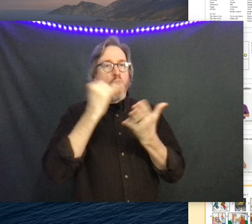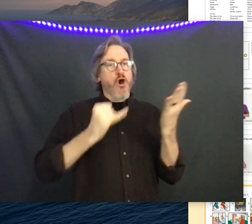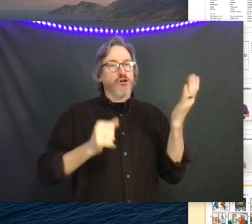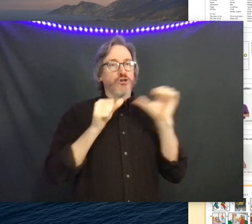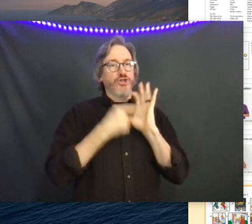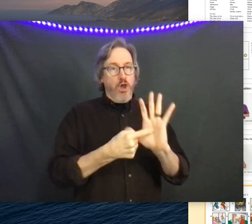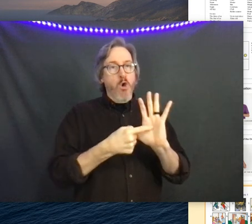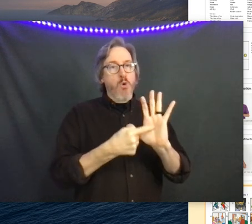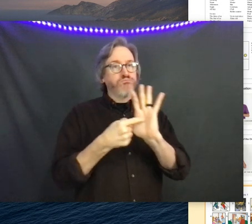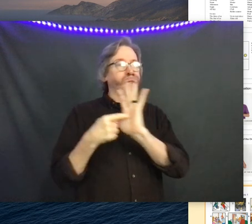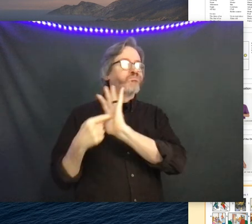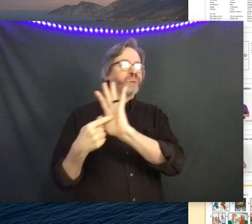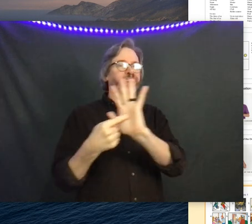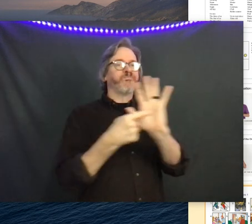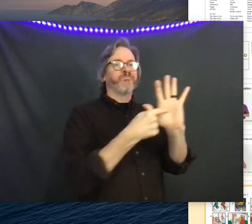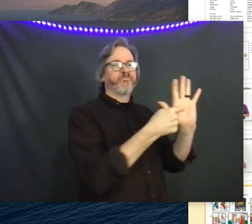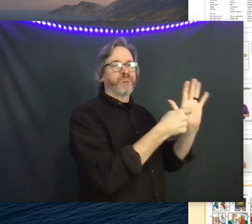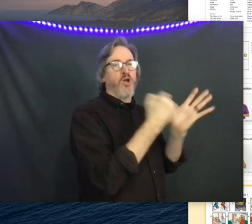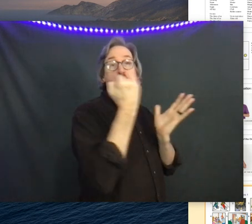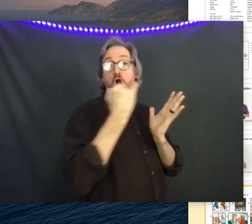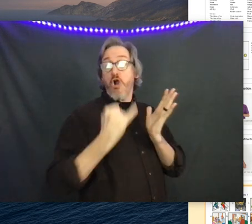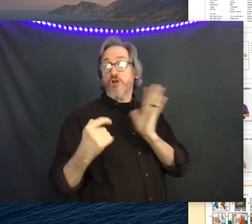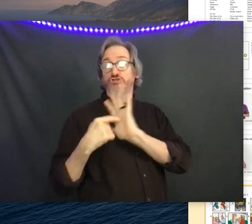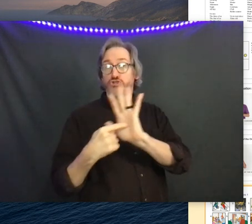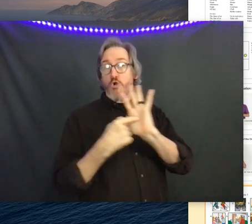show, art show,